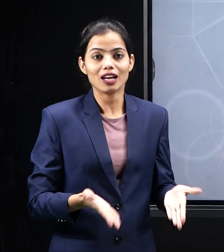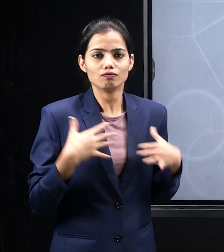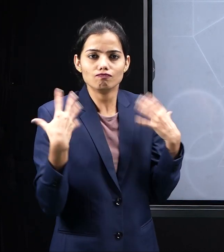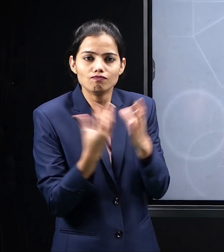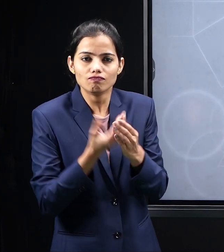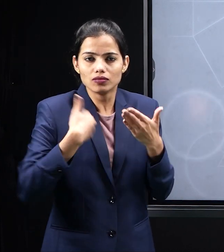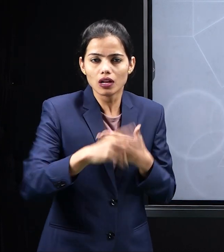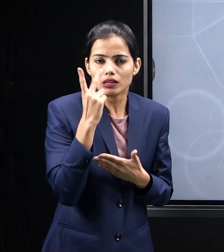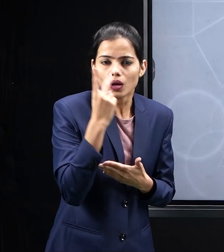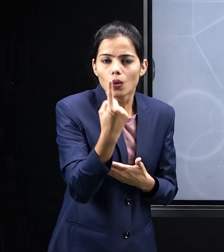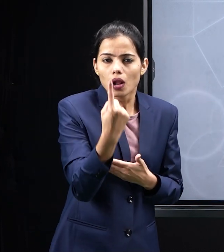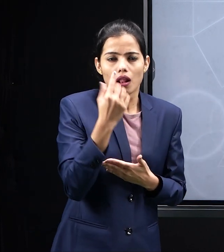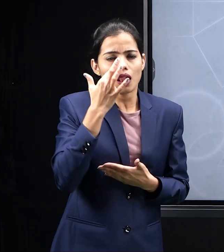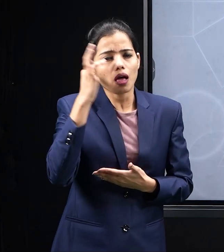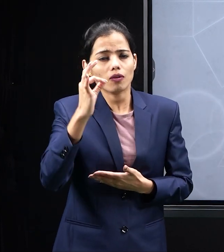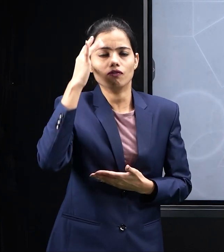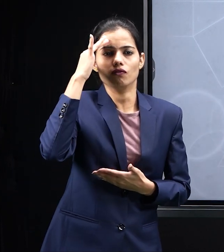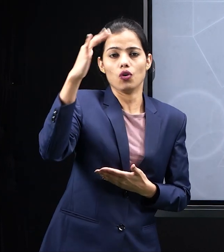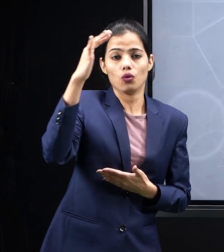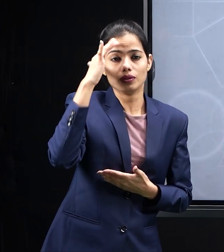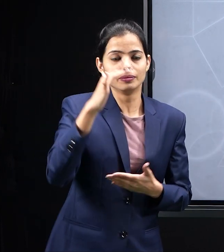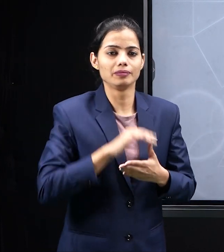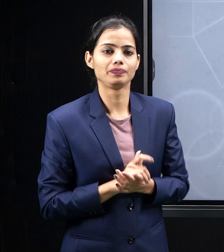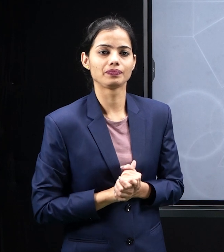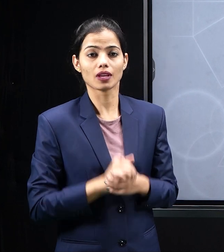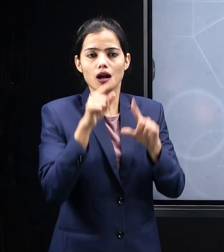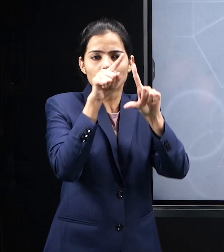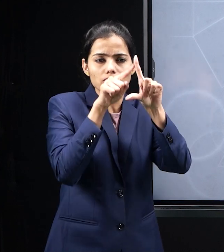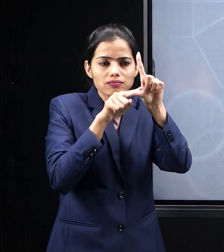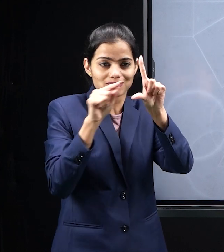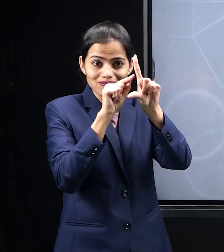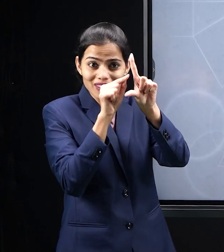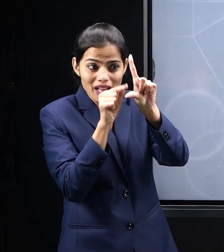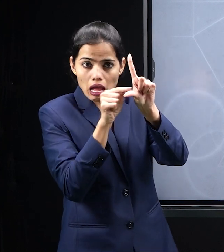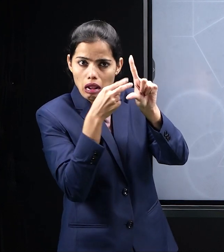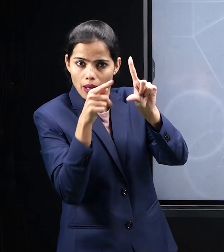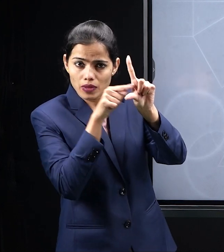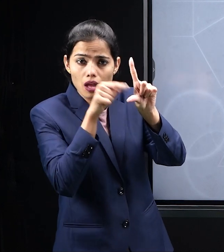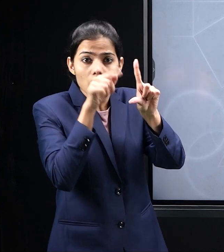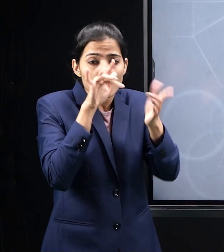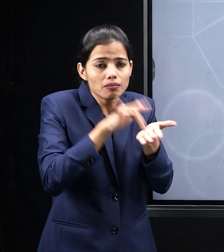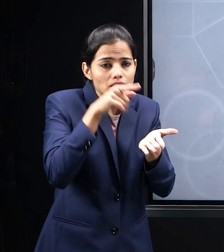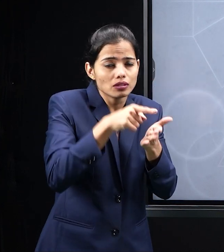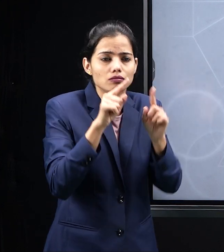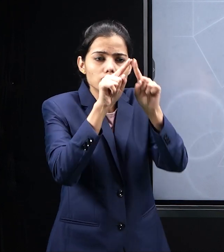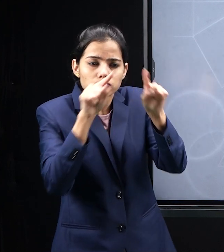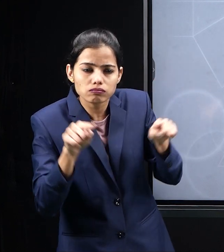Now we will see one important theorem. Angle sum property of a quadrilateral.